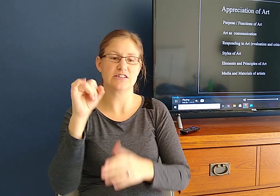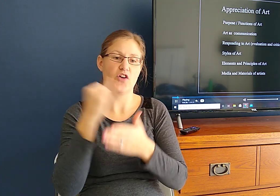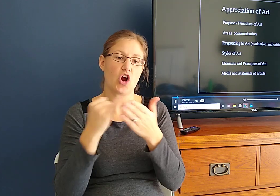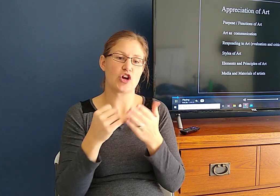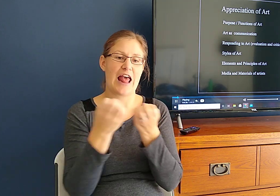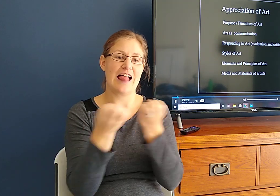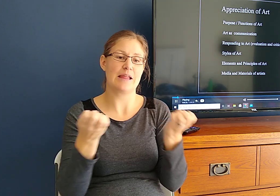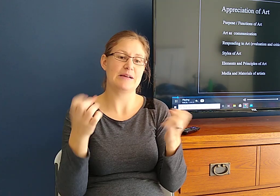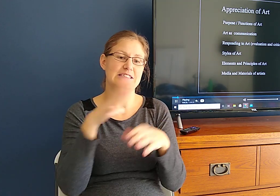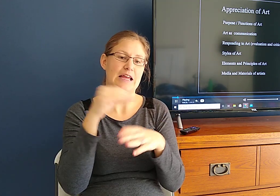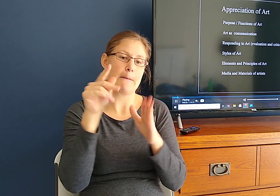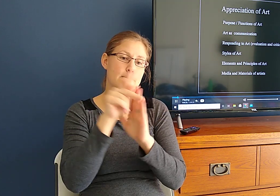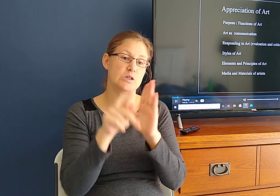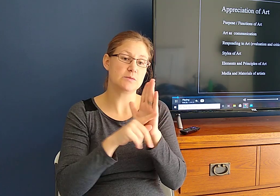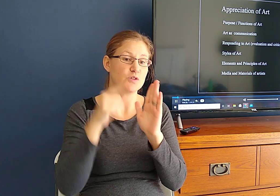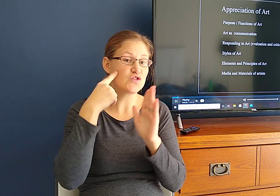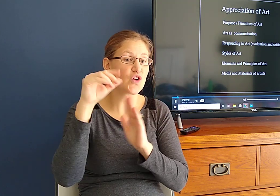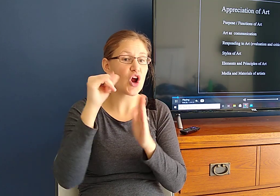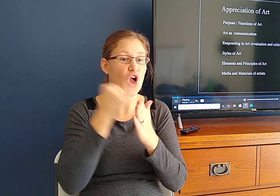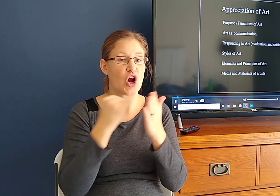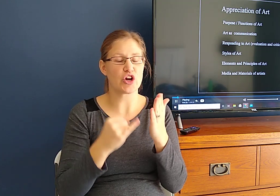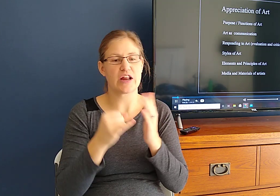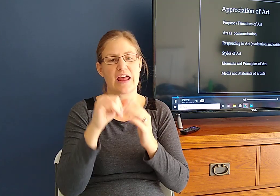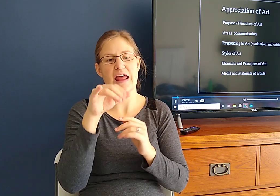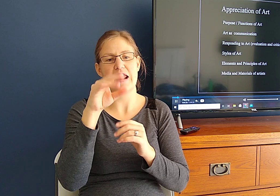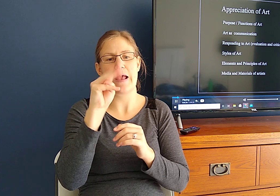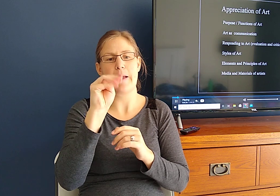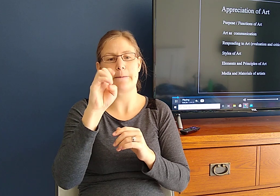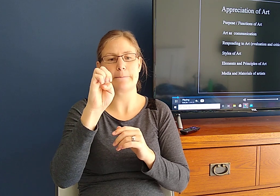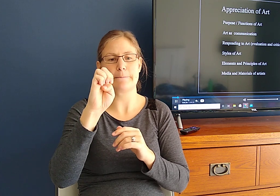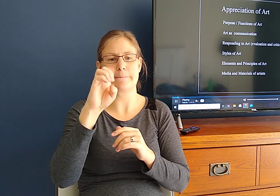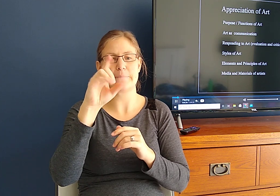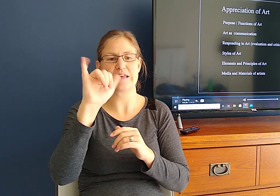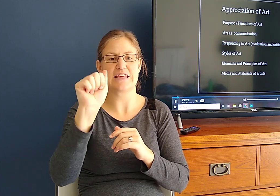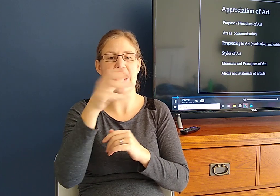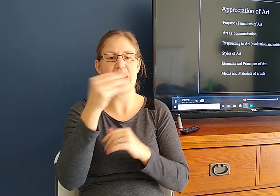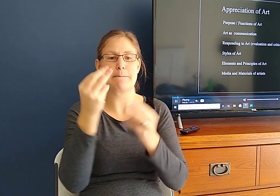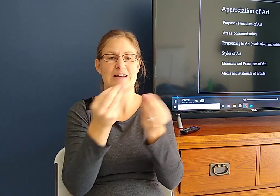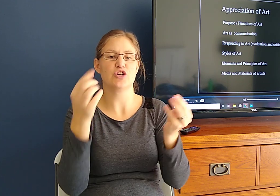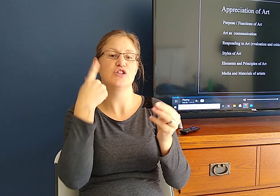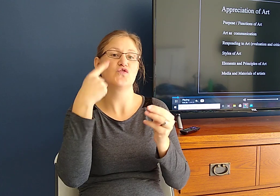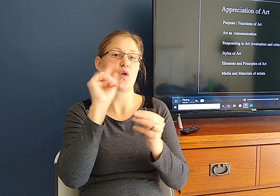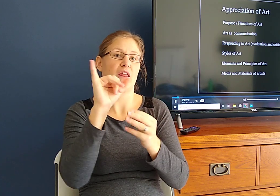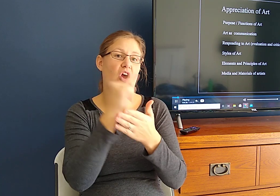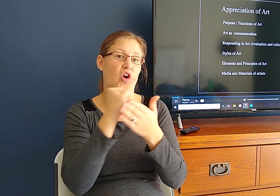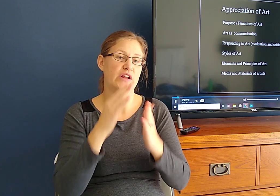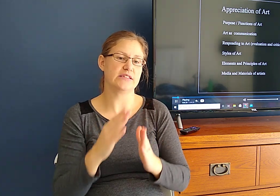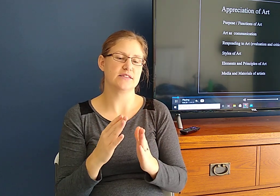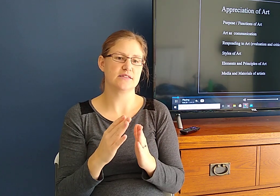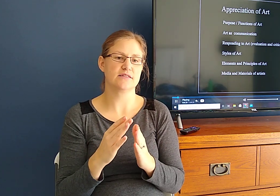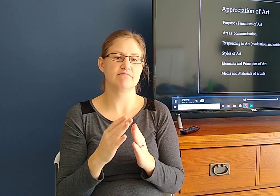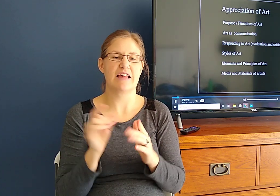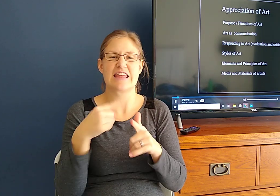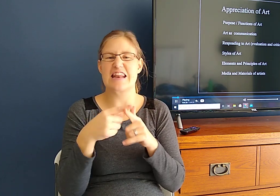and principles of art, and media and materials of the artist. In the next few lectures, I'll present